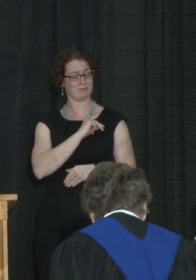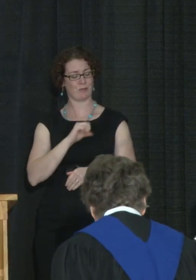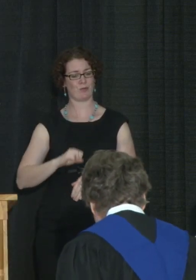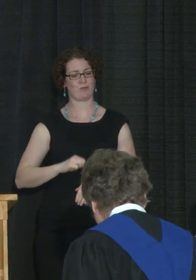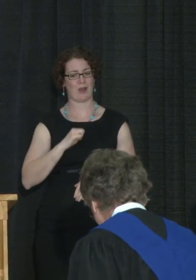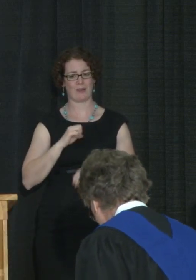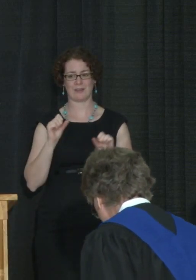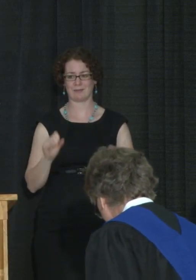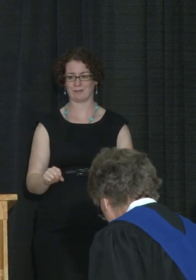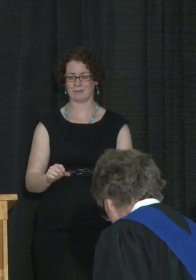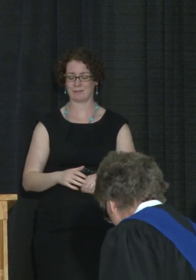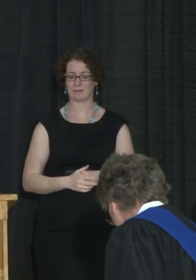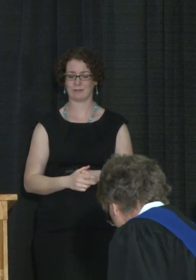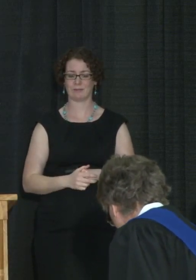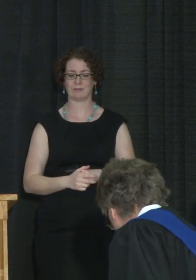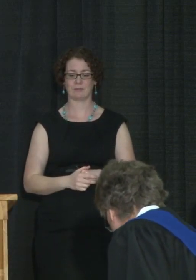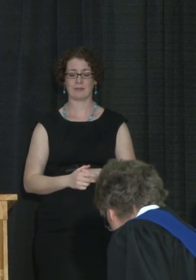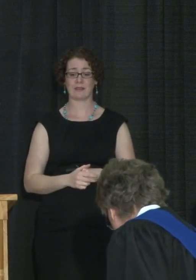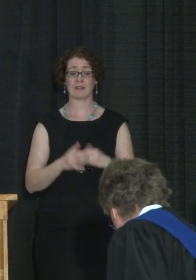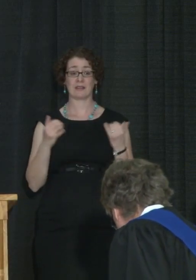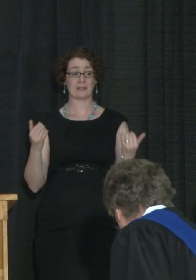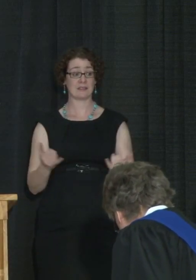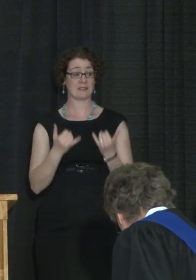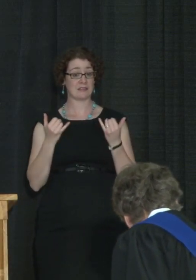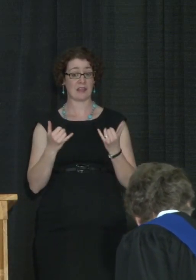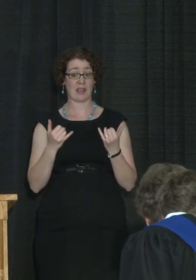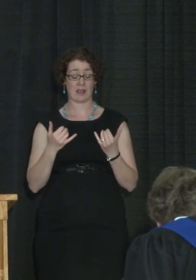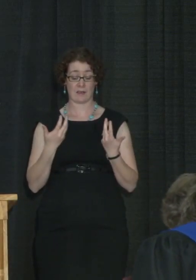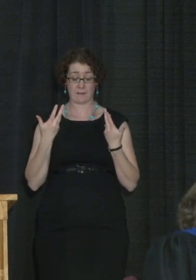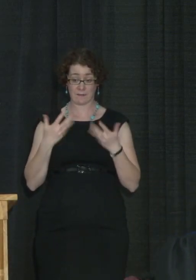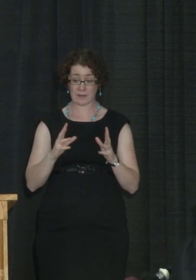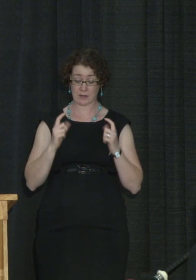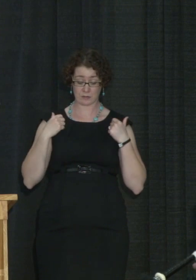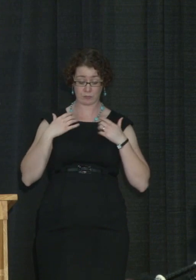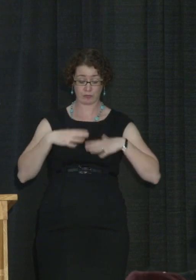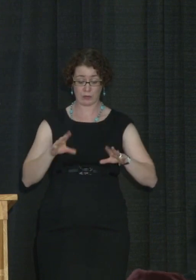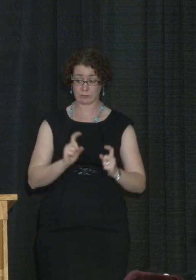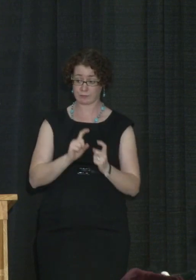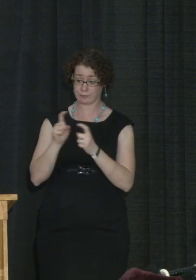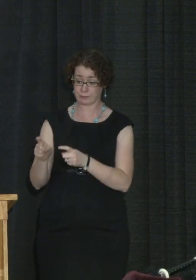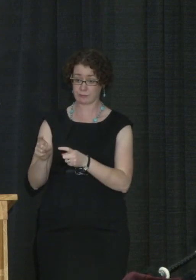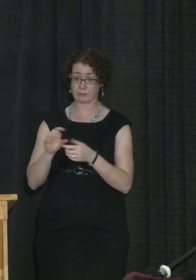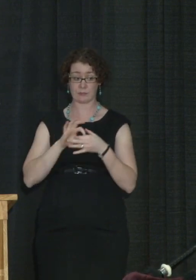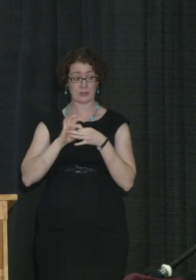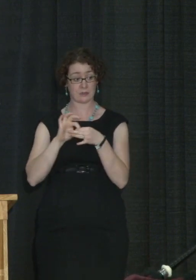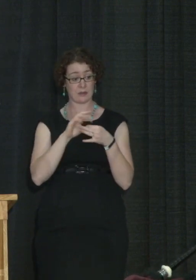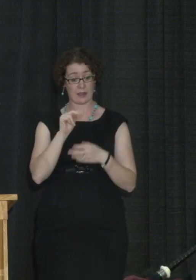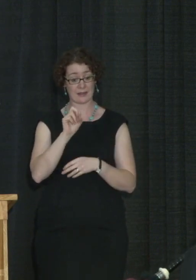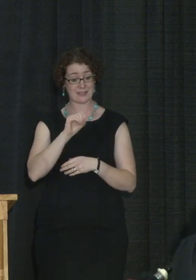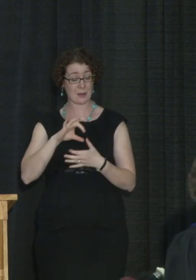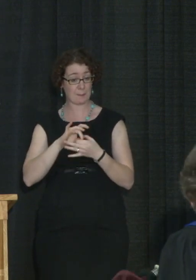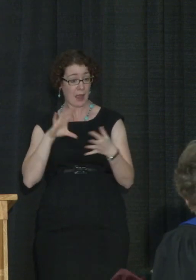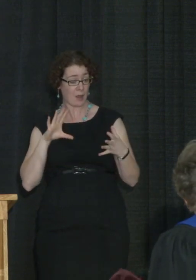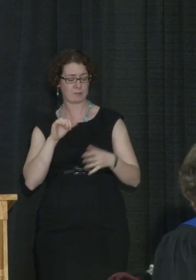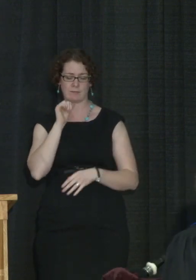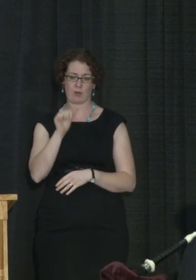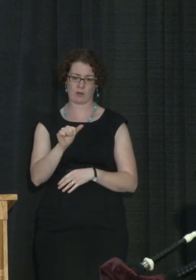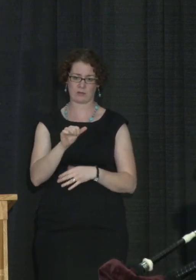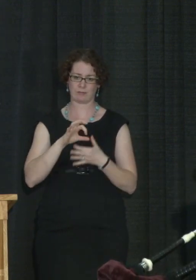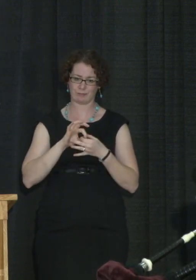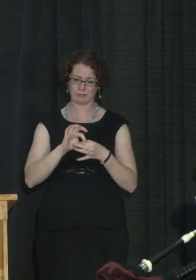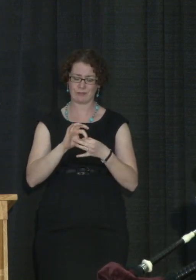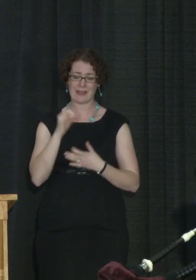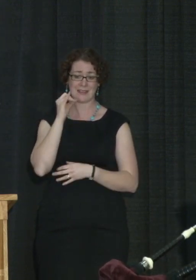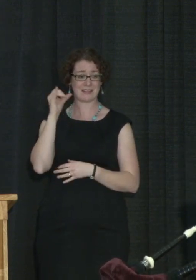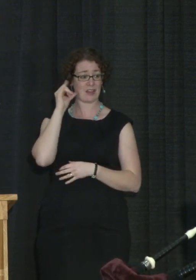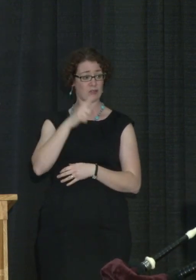proudly. Because today, when you shed your crown, your connection to NSCC does not end.